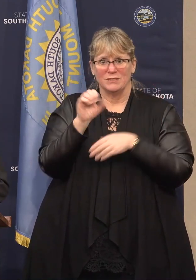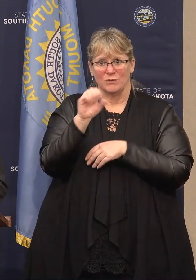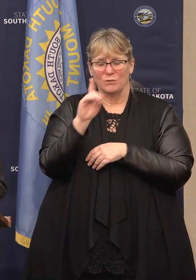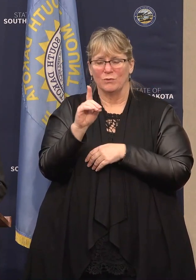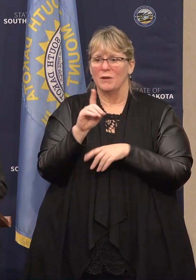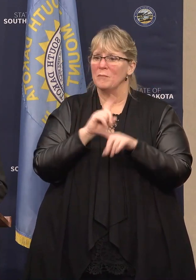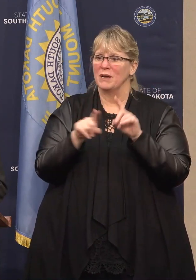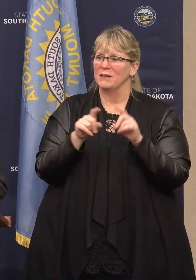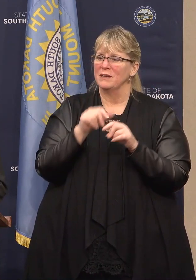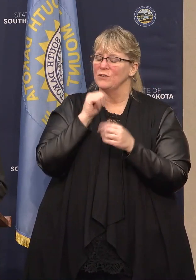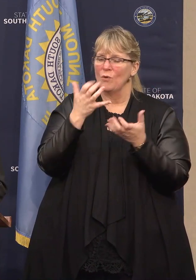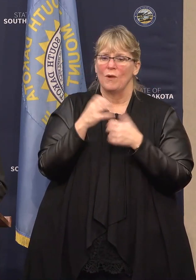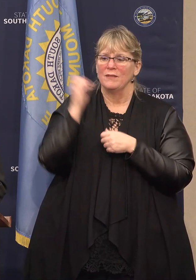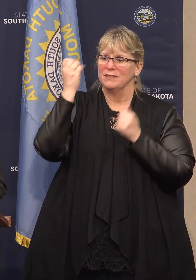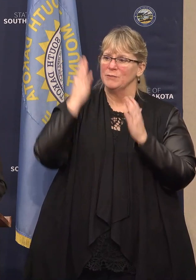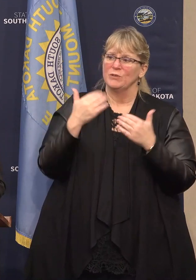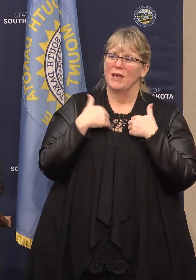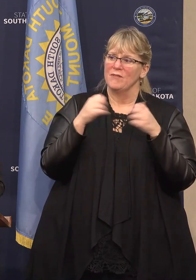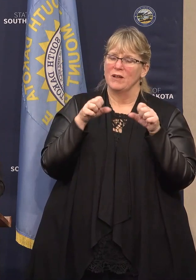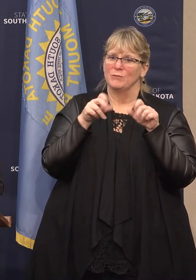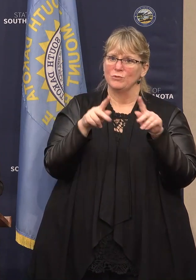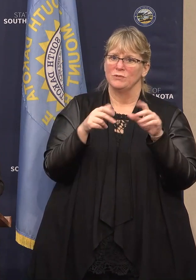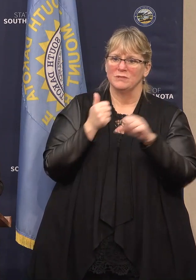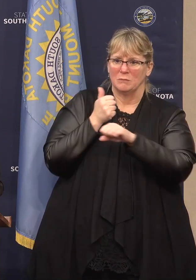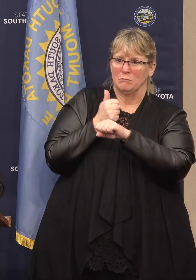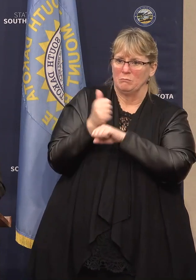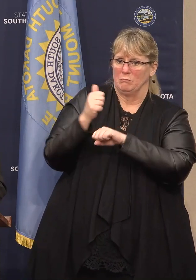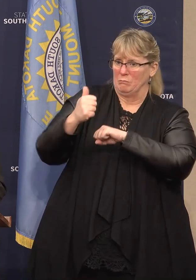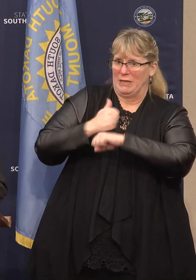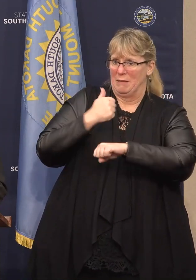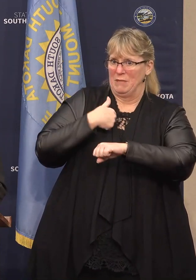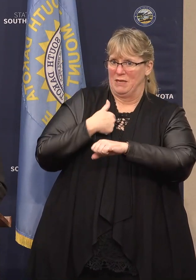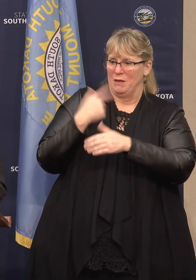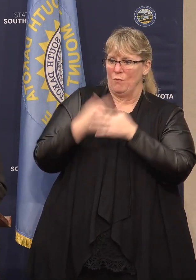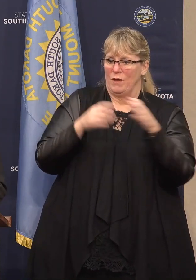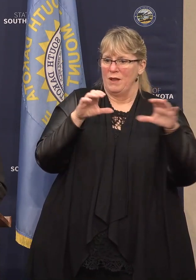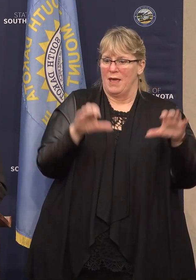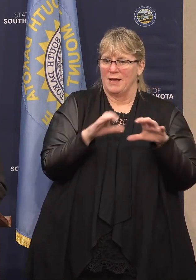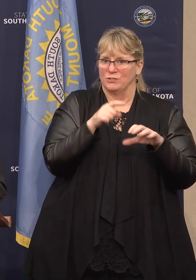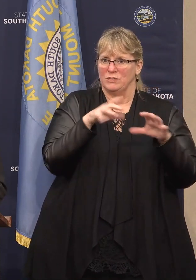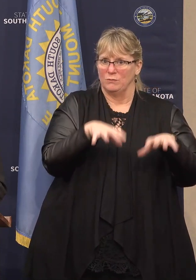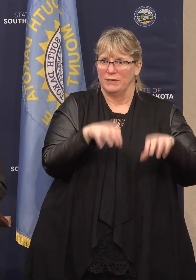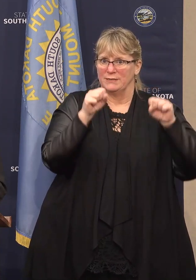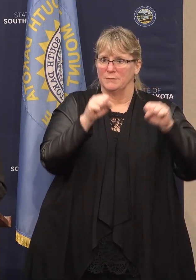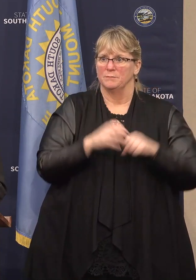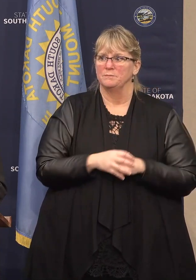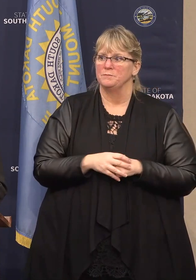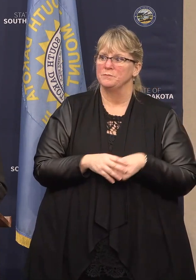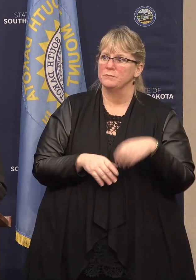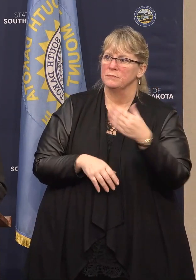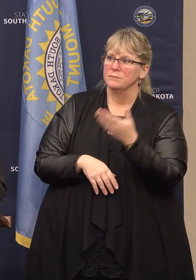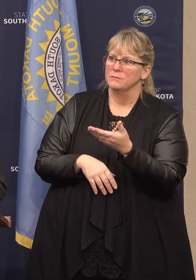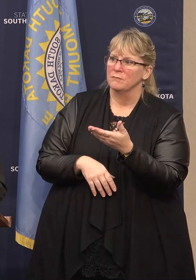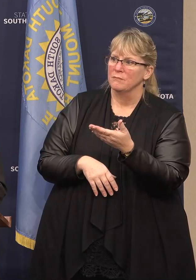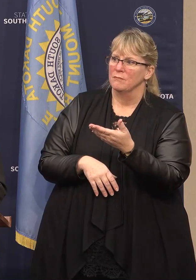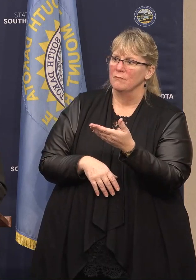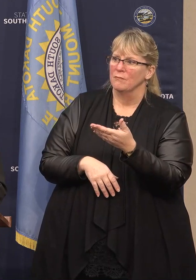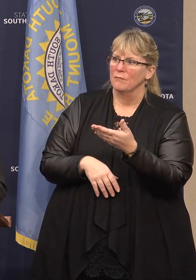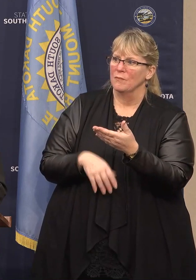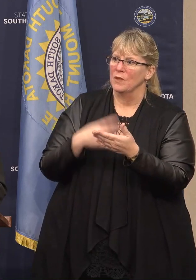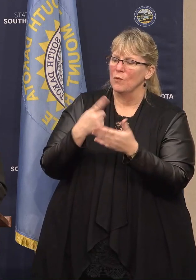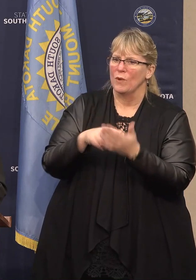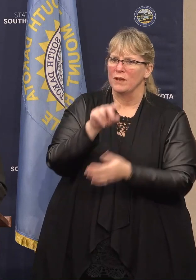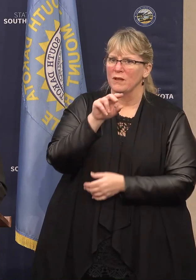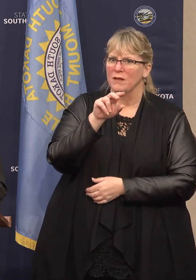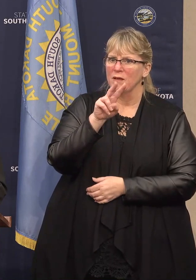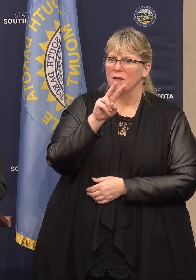don't want to give the speaker an opportunity to blame me for whatever action he chooses to take. What do you make of that voicemail? What voicemail? Have you